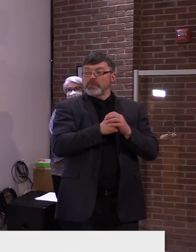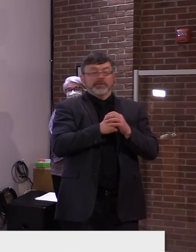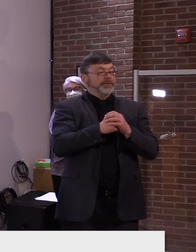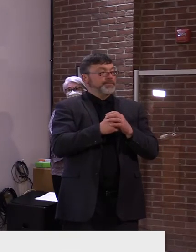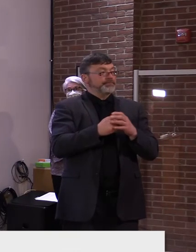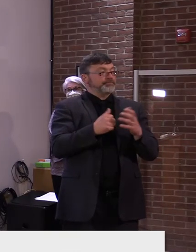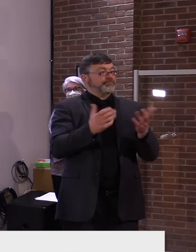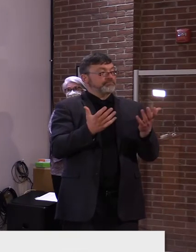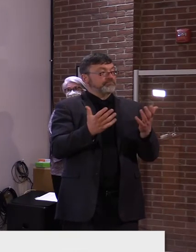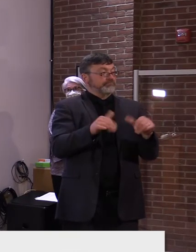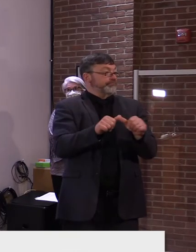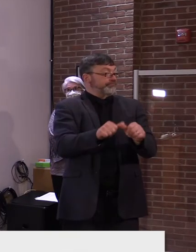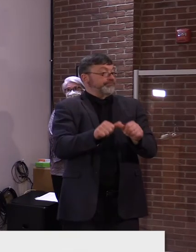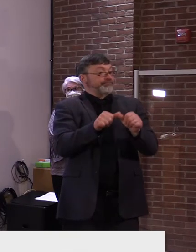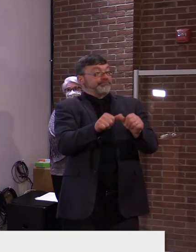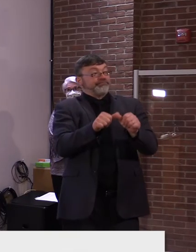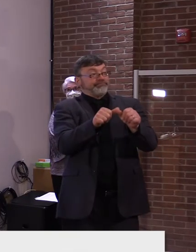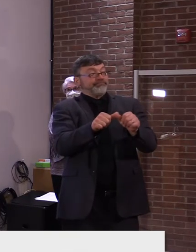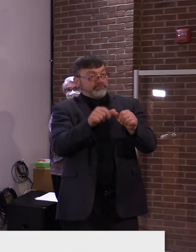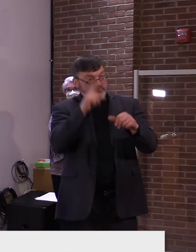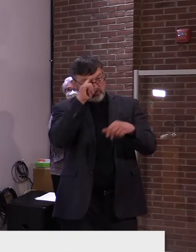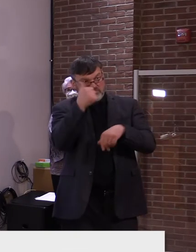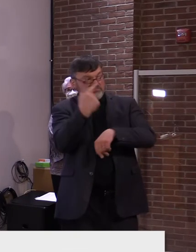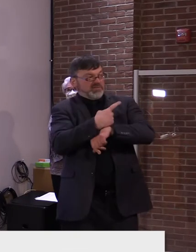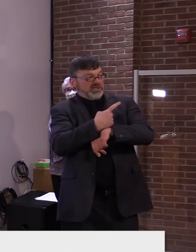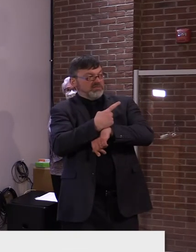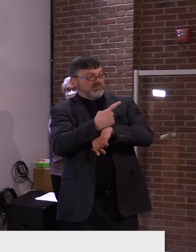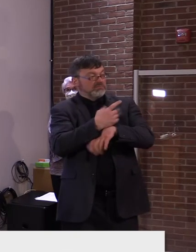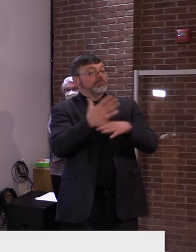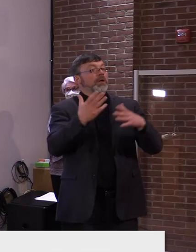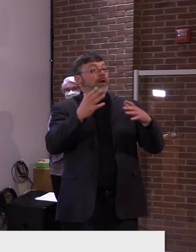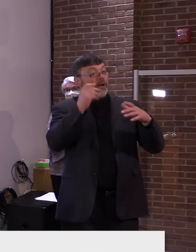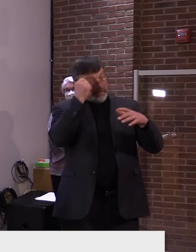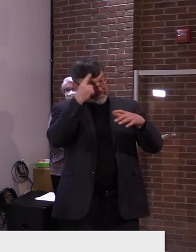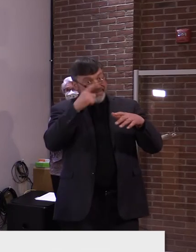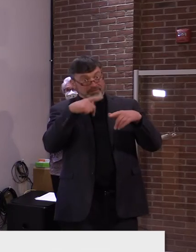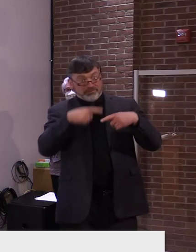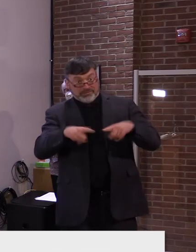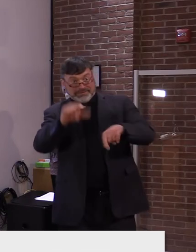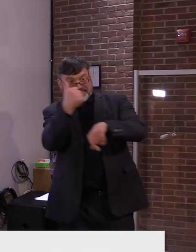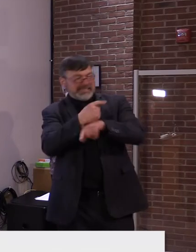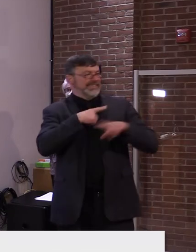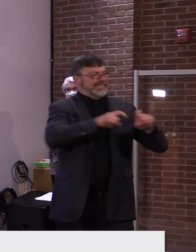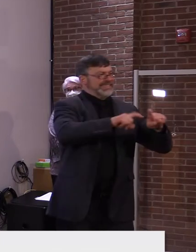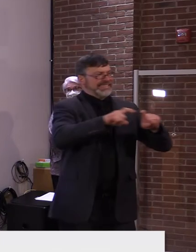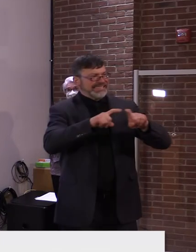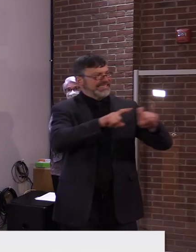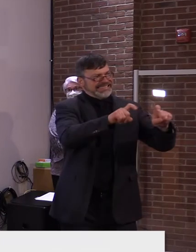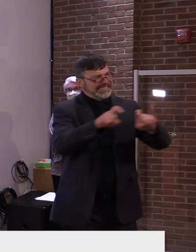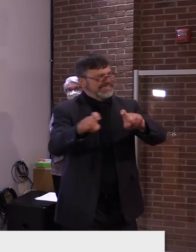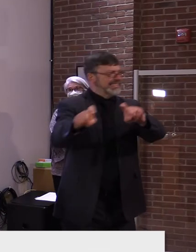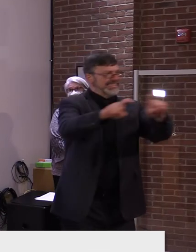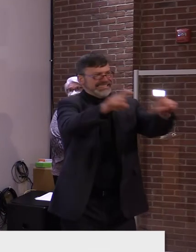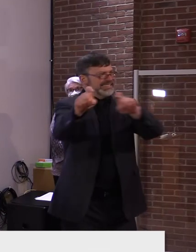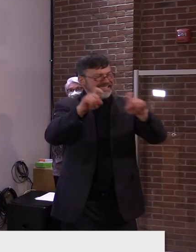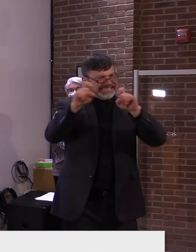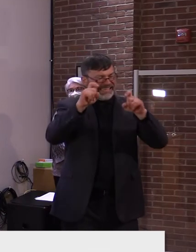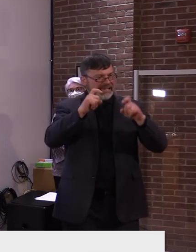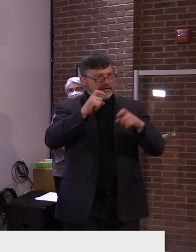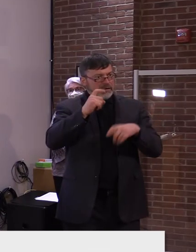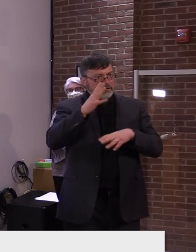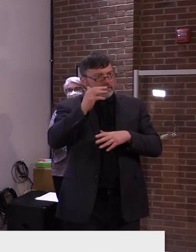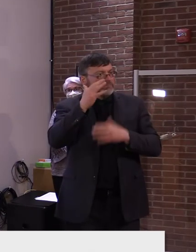what we do after that is test, and we'll test multiple times a week to make sure that it isn't